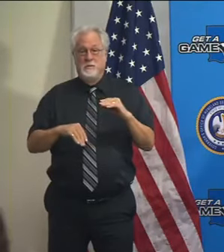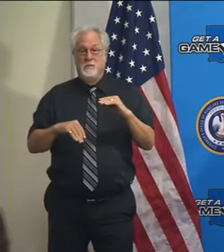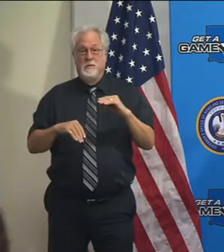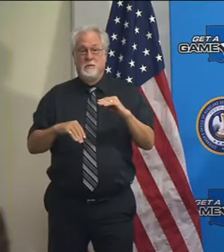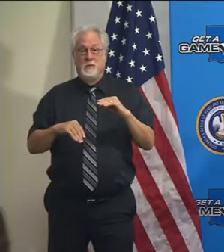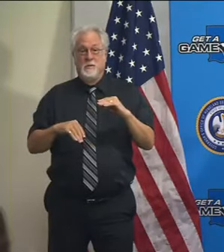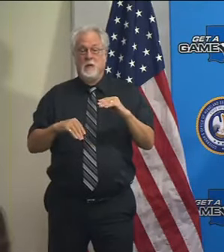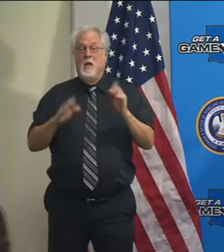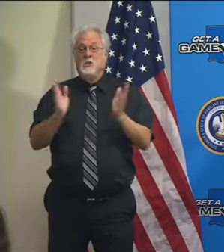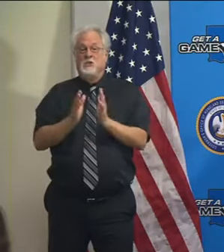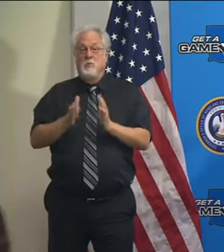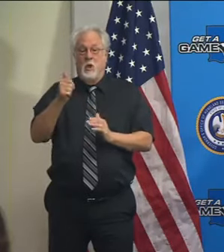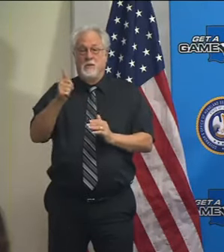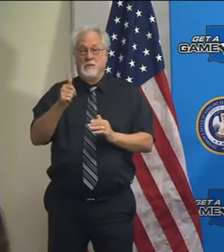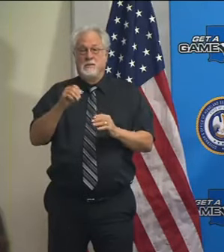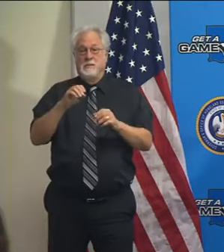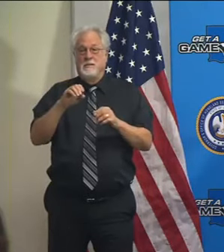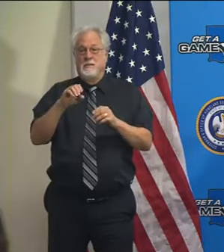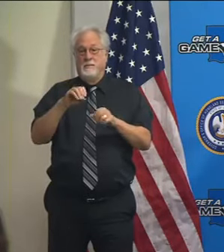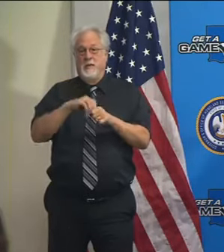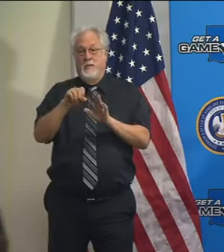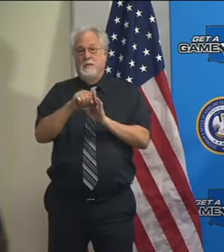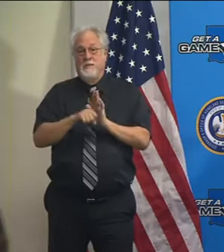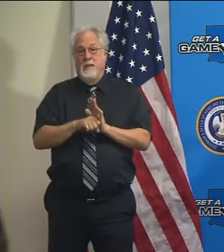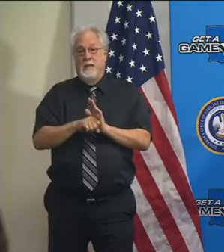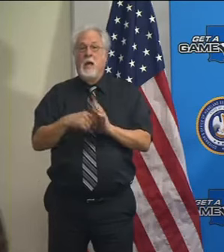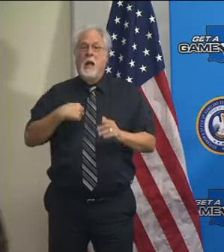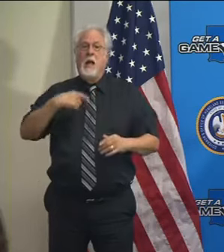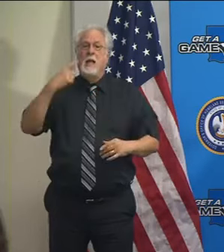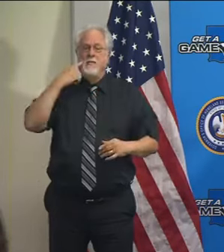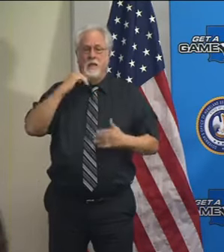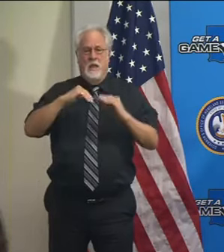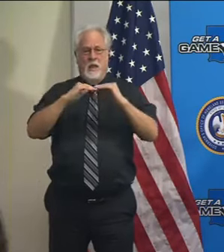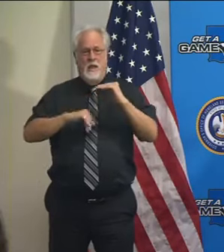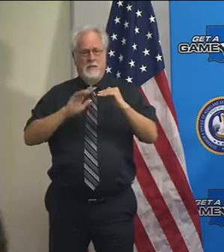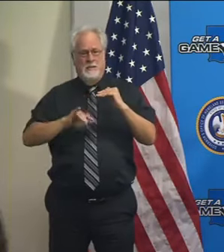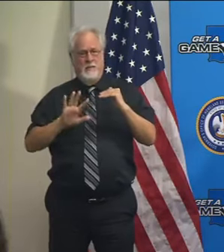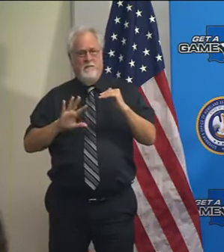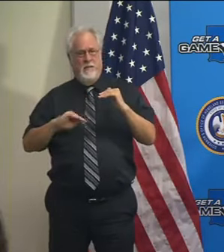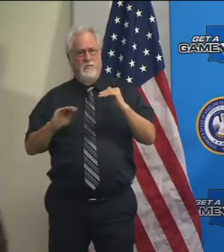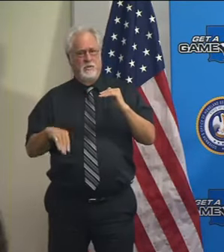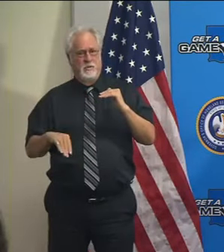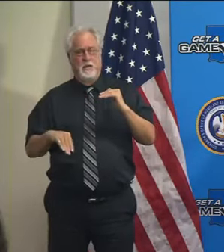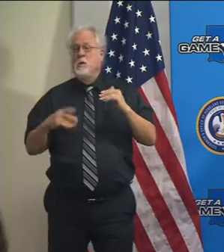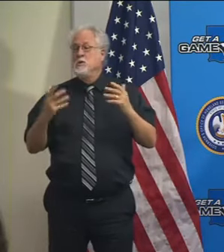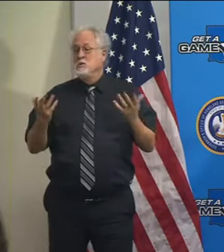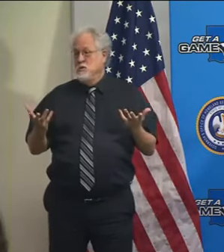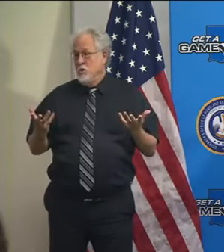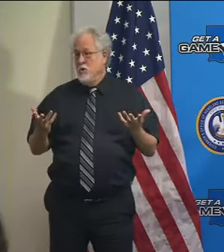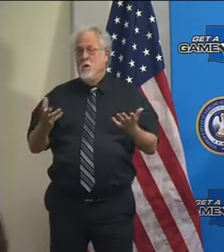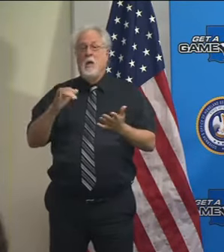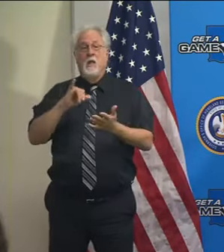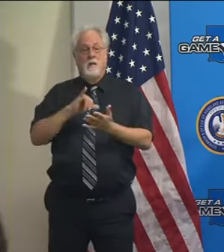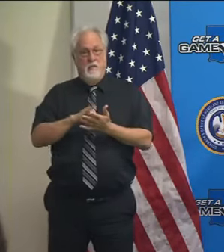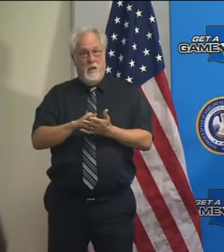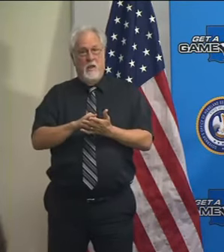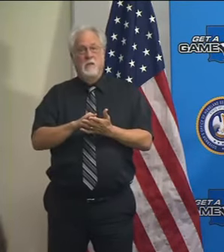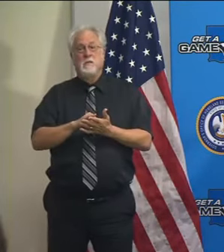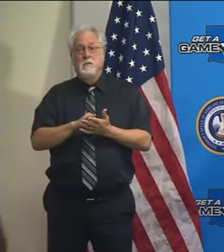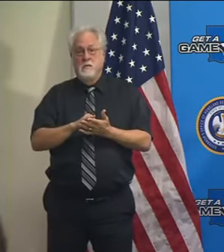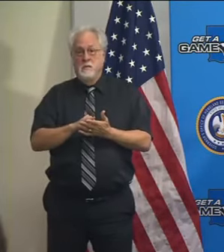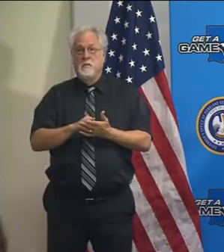is the smallest in the state. I think it's a little less than 5%. So that has